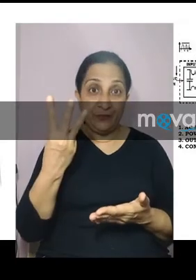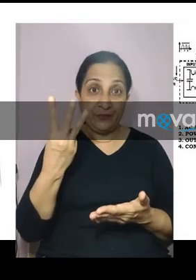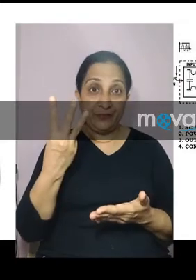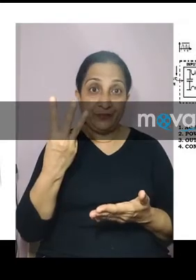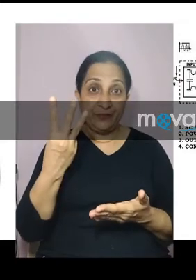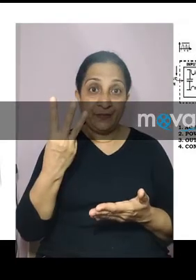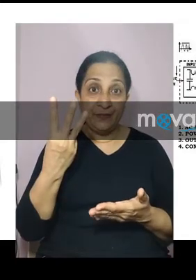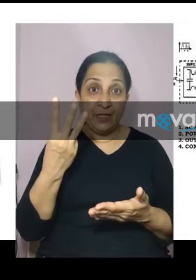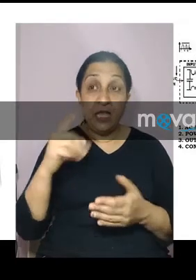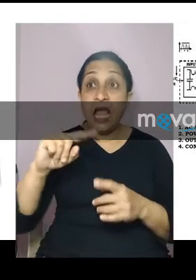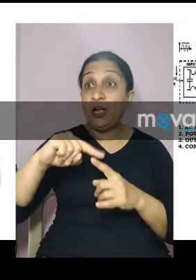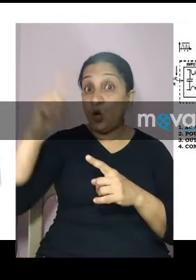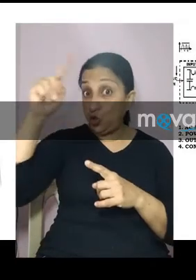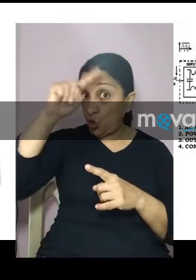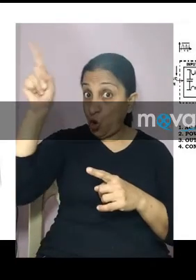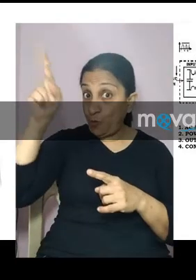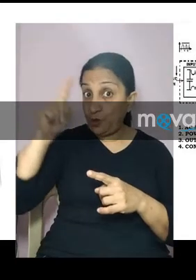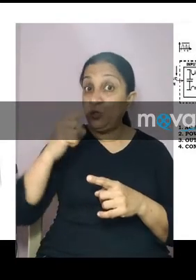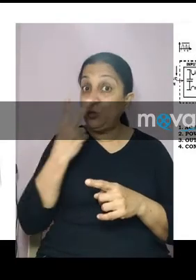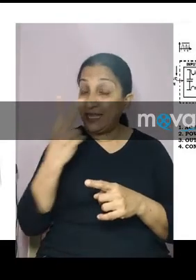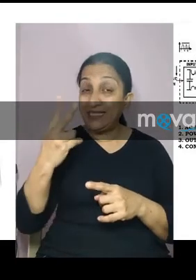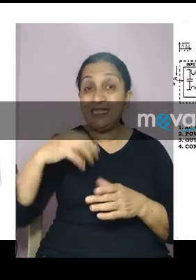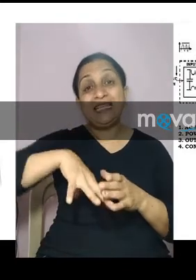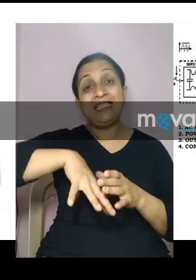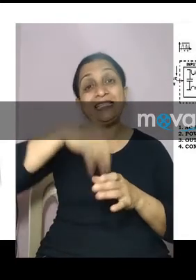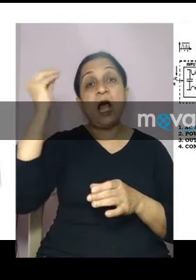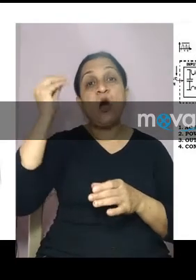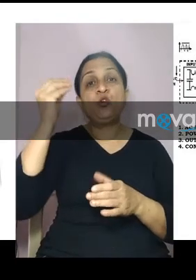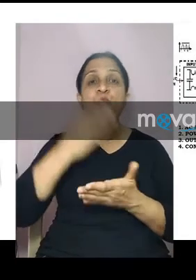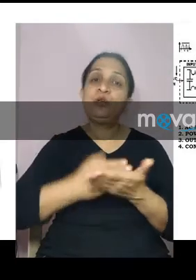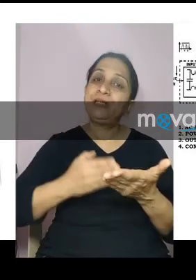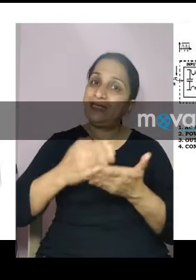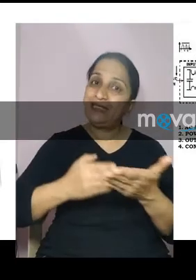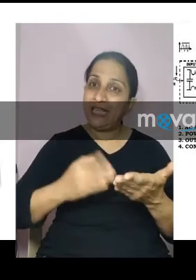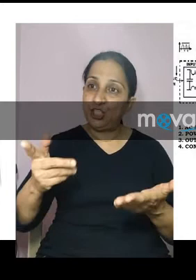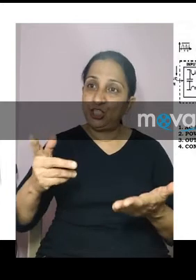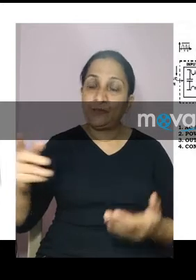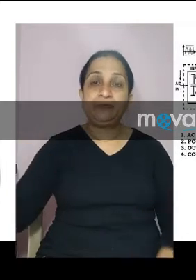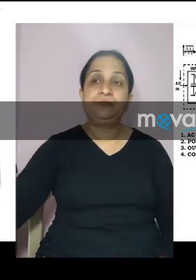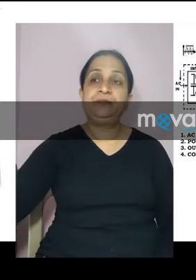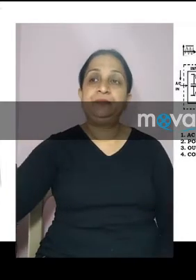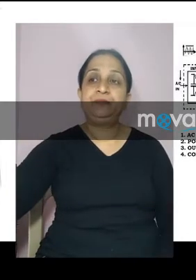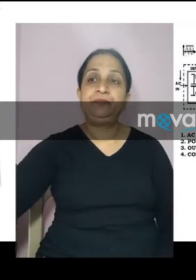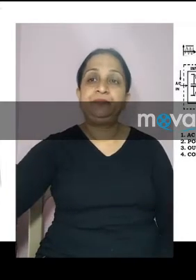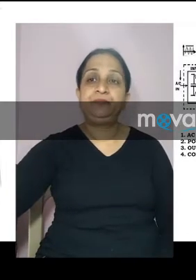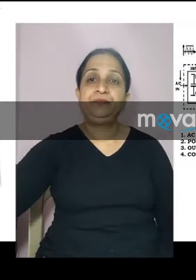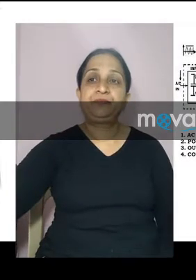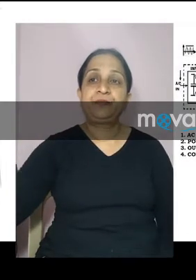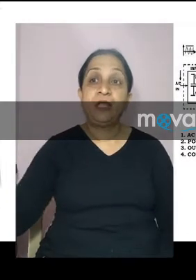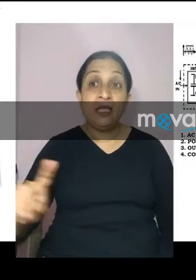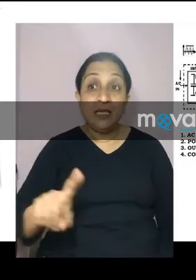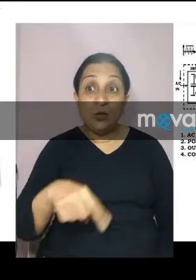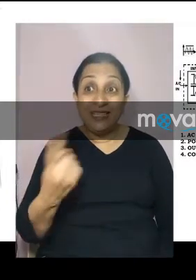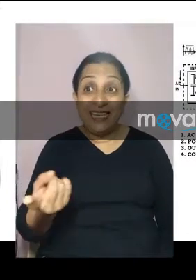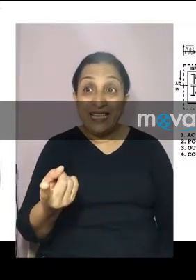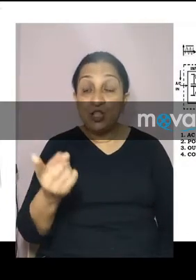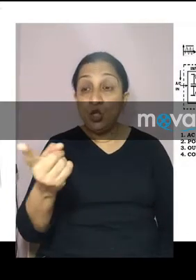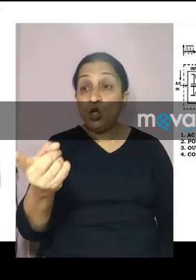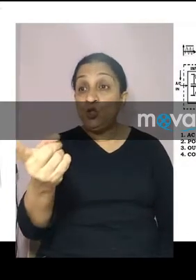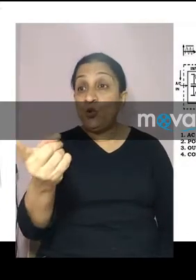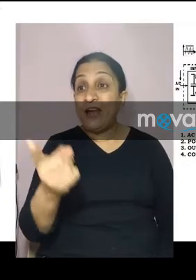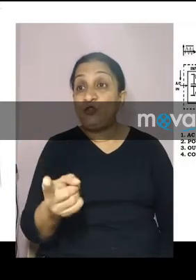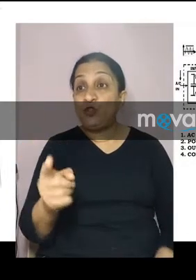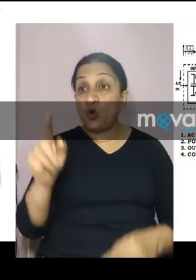3. And on top you can see that is the output section. Now the